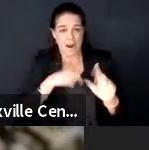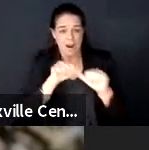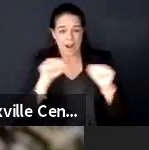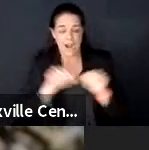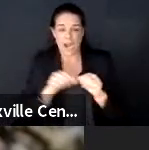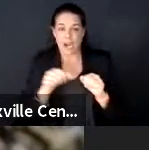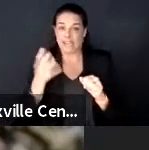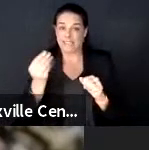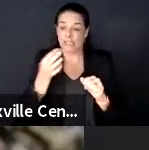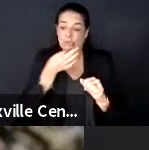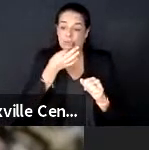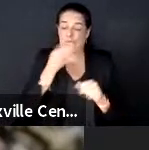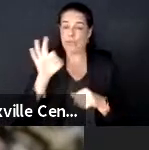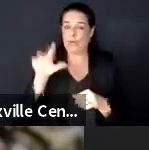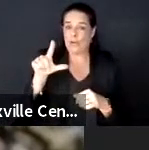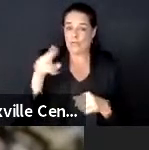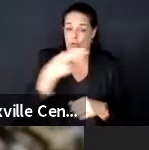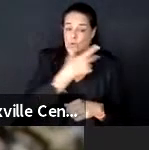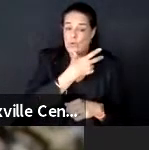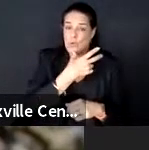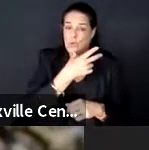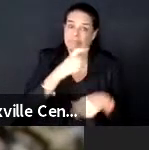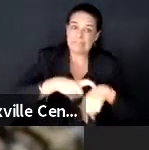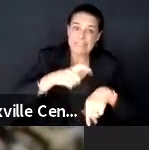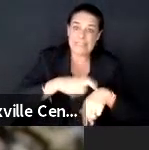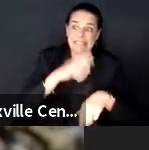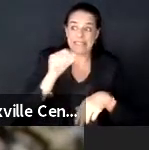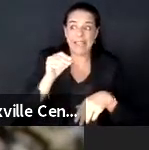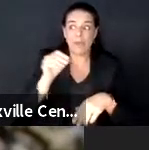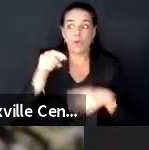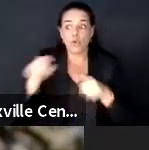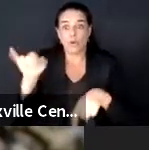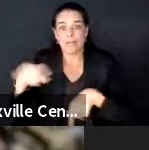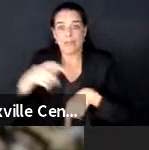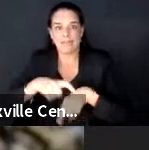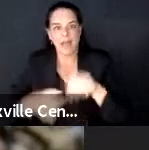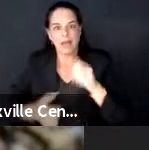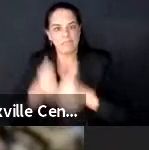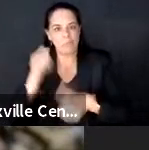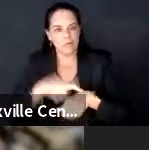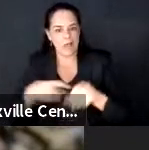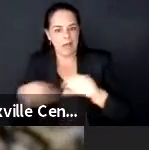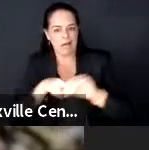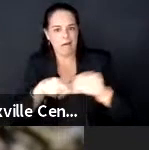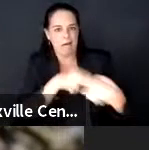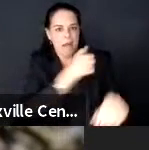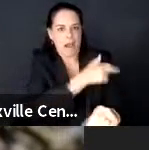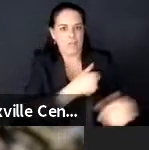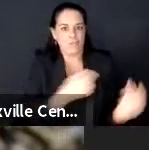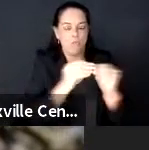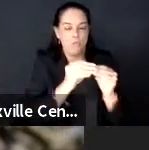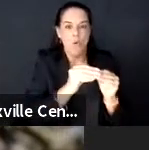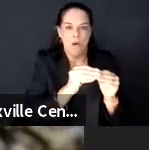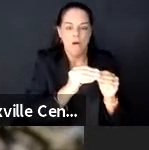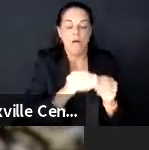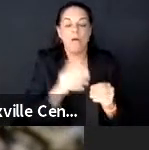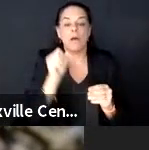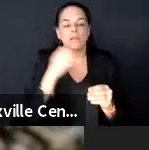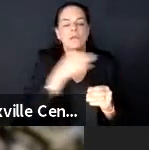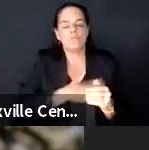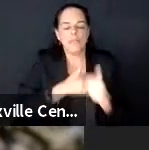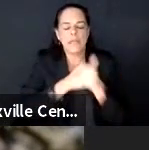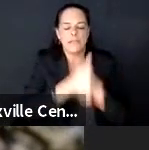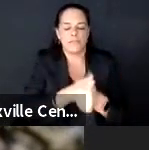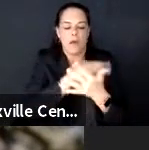flu season when hospitalizations typically increase. Everyone should continue to practice the 5 core actions and get a flu